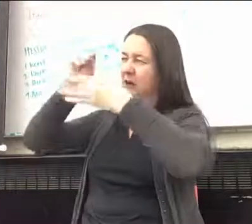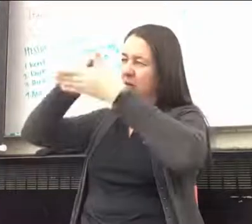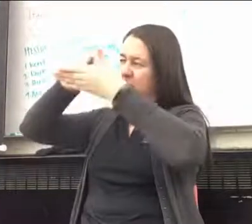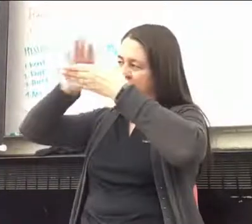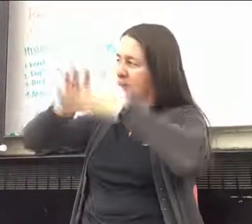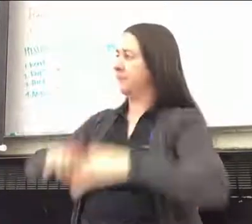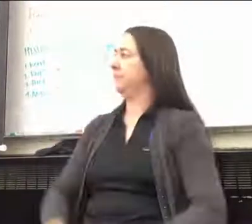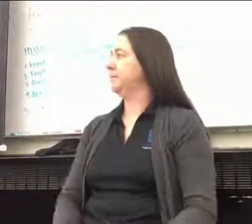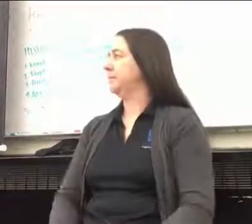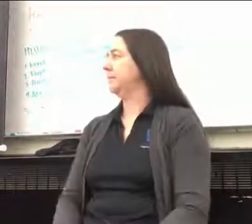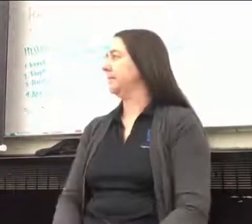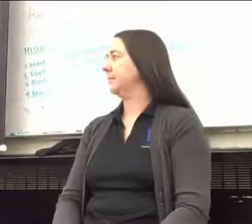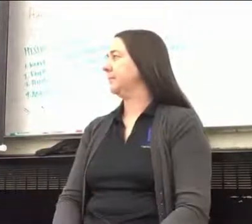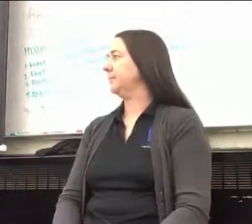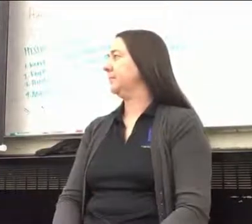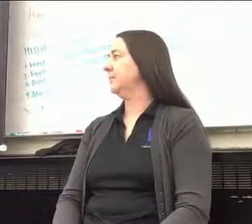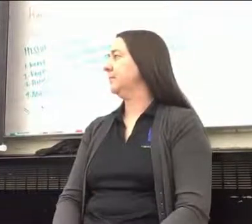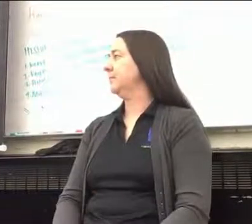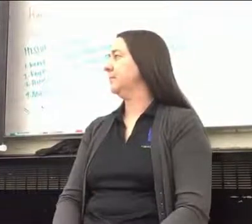And